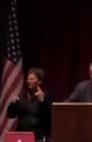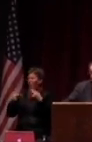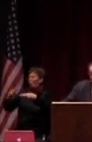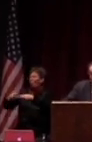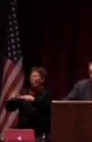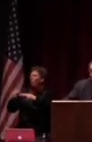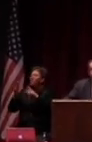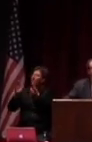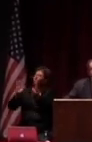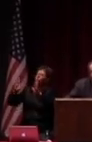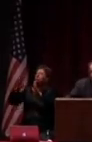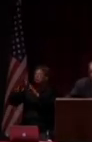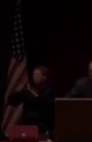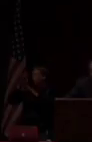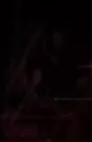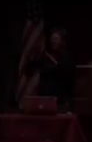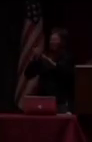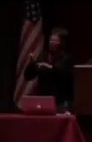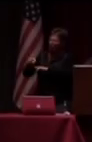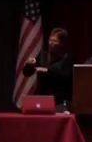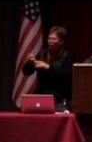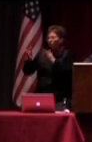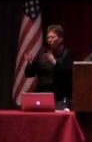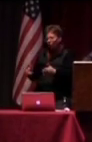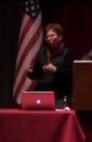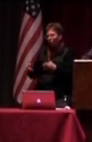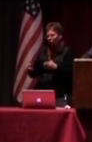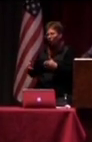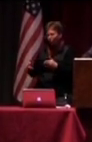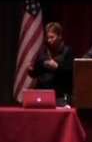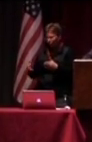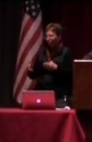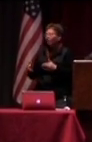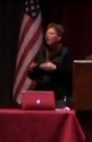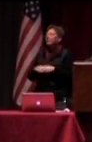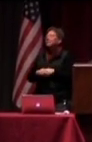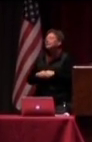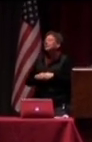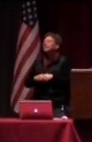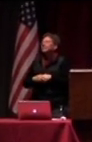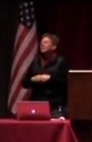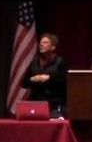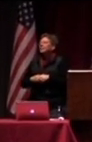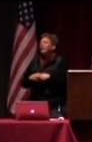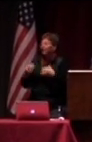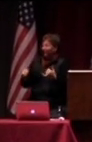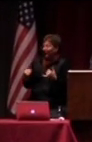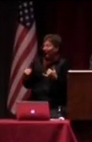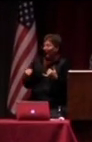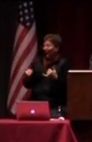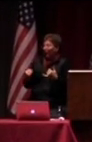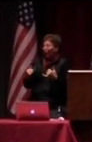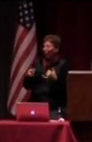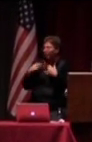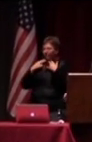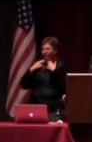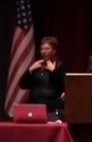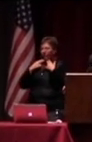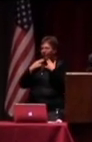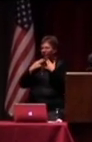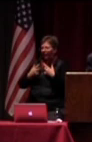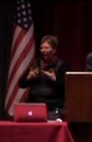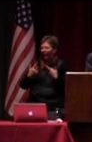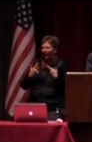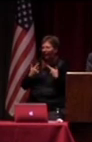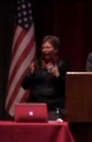times and ruler of the greatest empire Europe had seen since the fall of Rome. Now he was confined to a small,